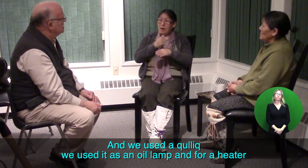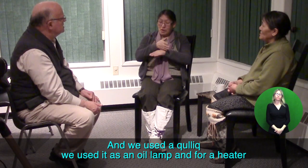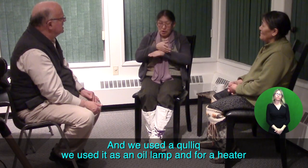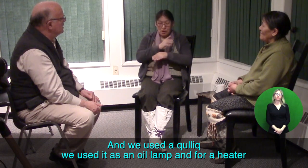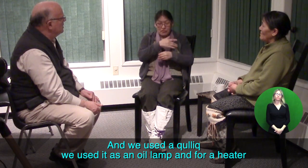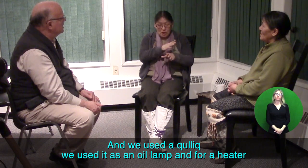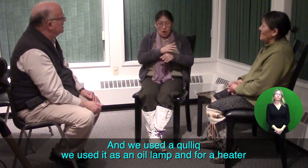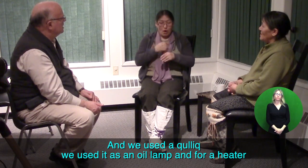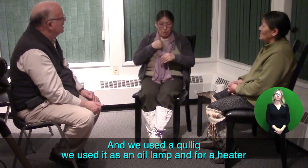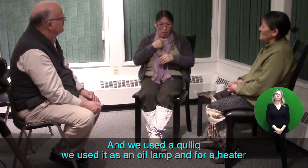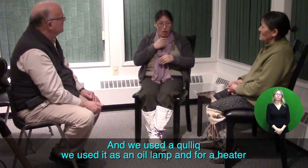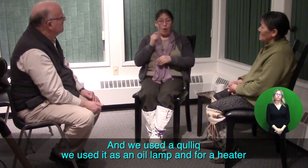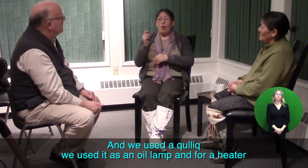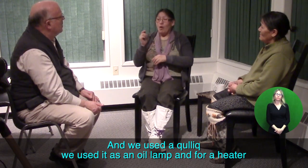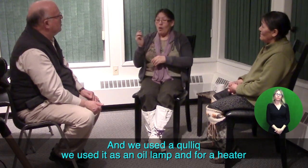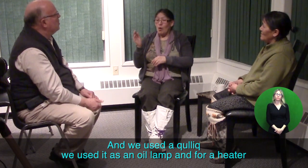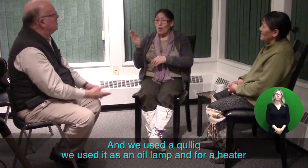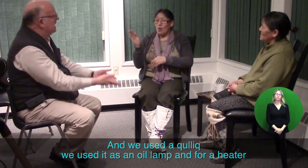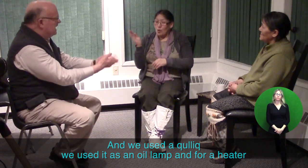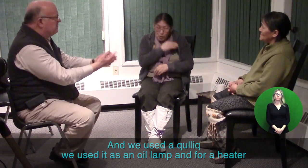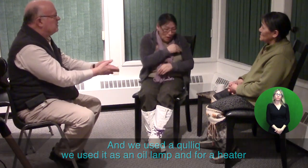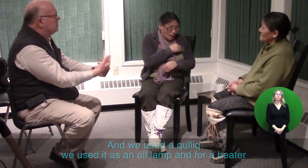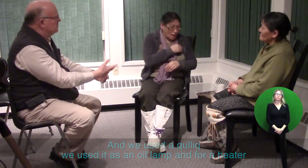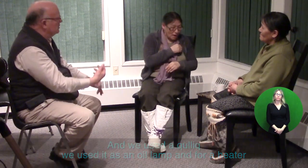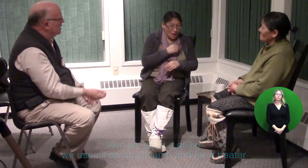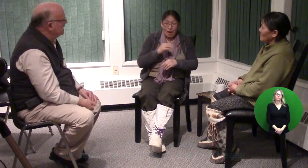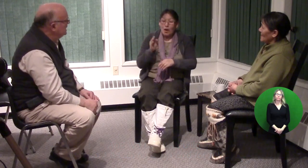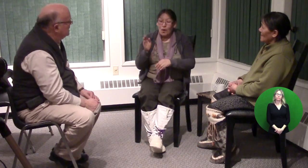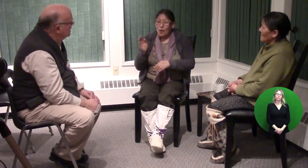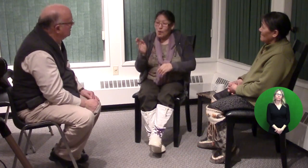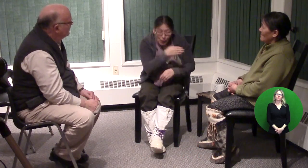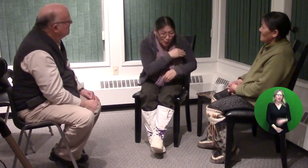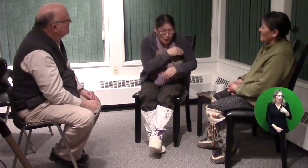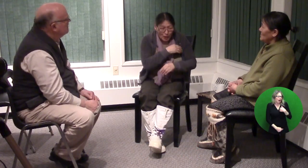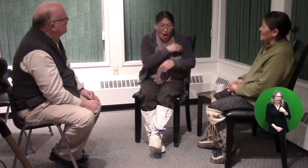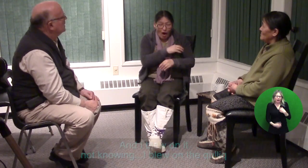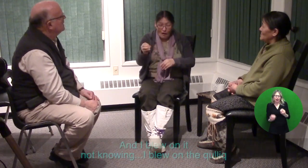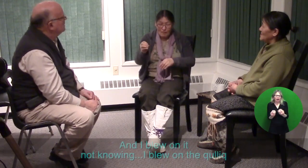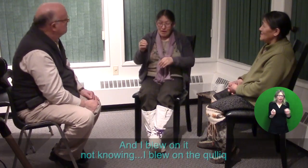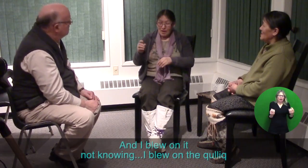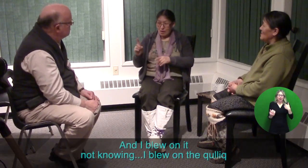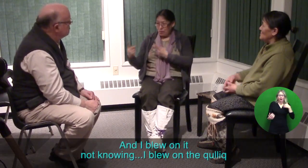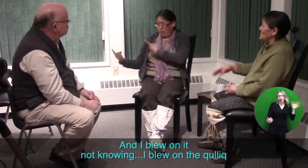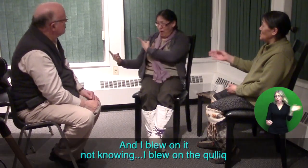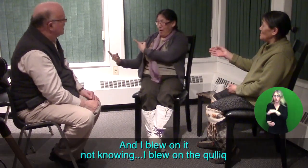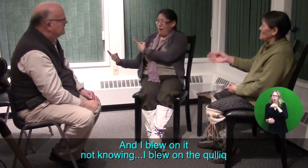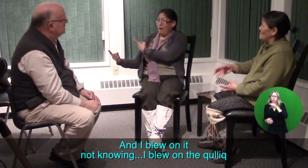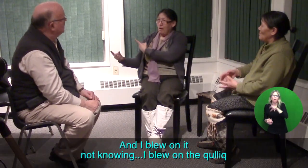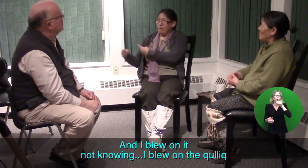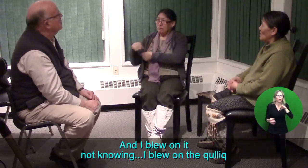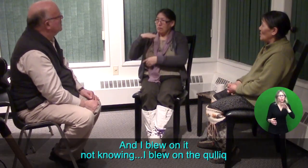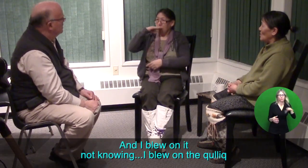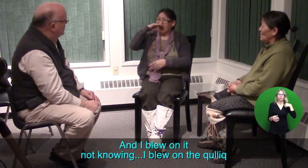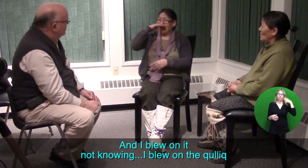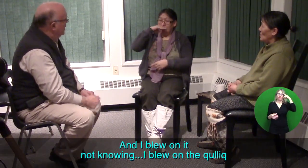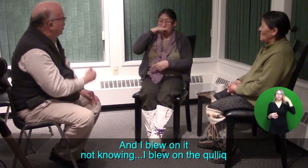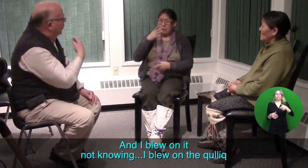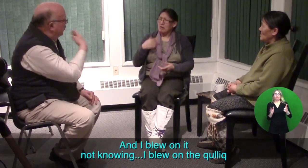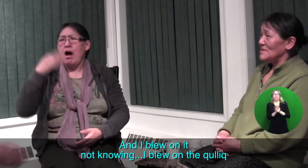And use it for a heater. For that turn on. Like she didn't know she would